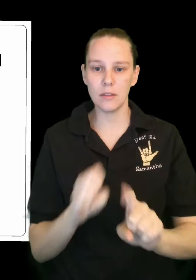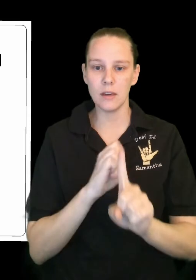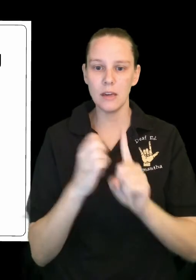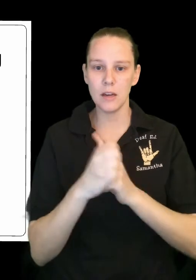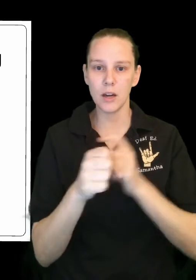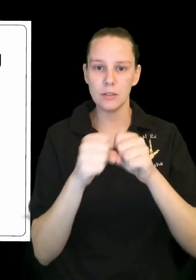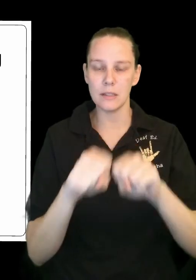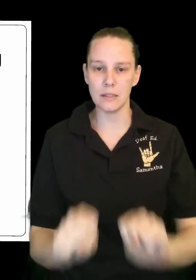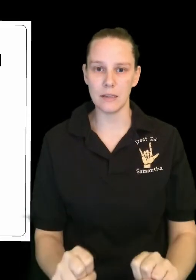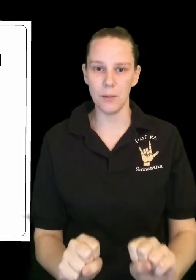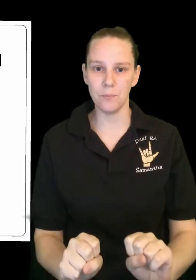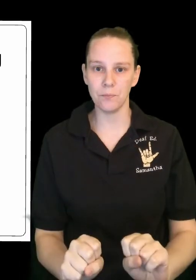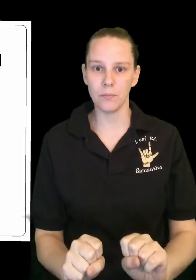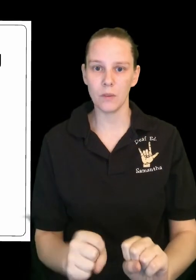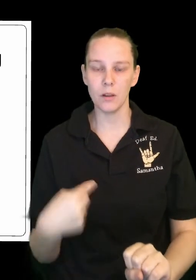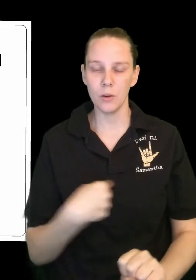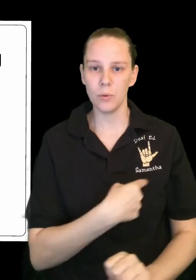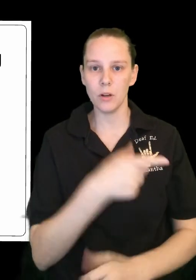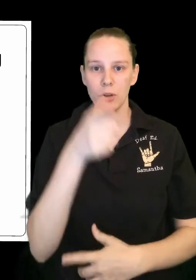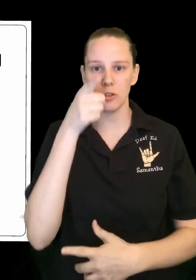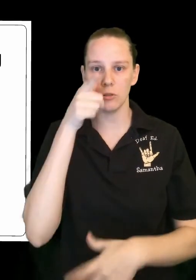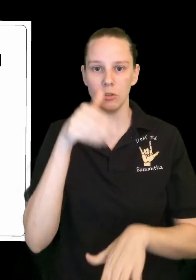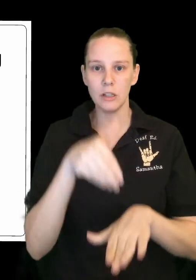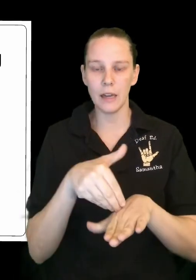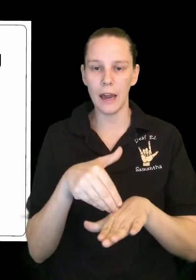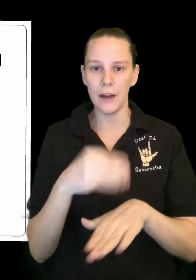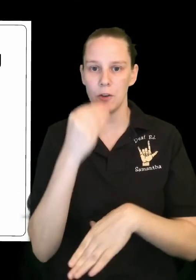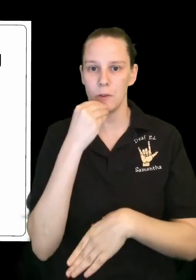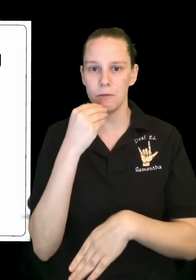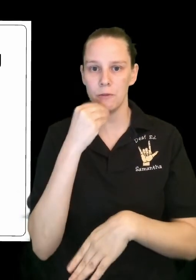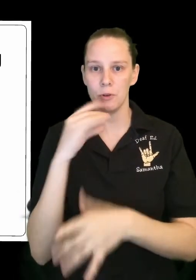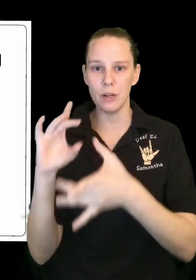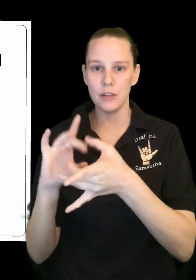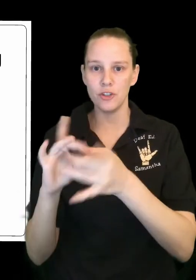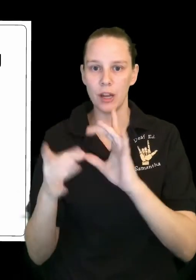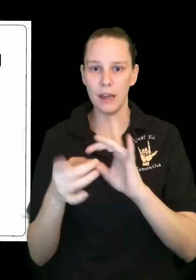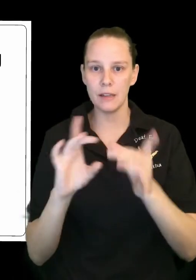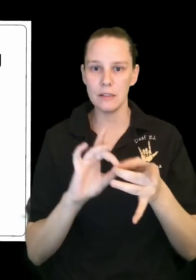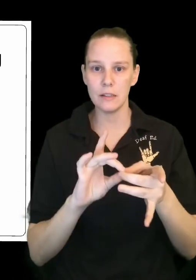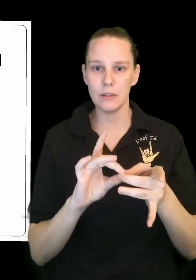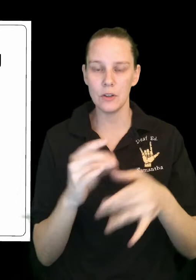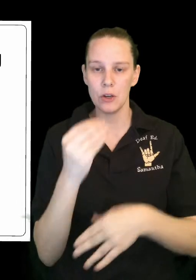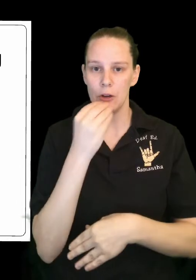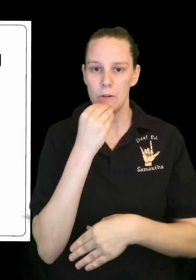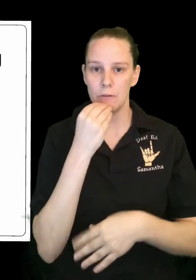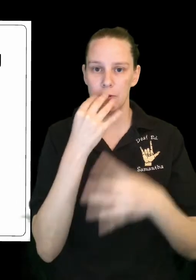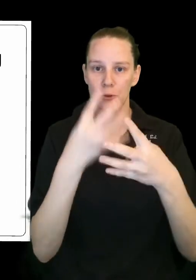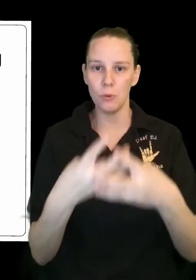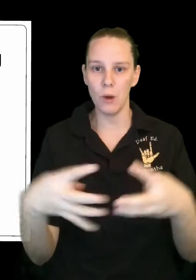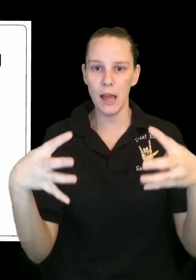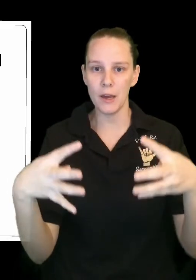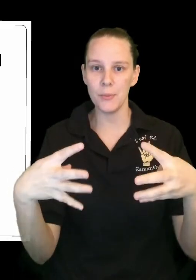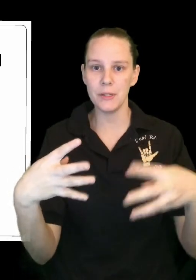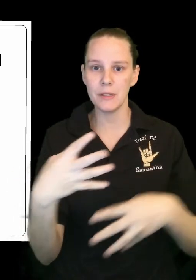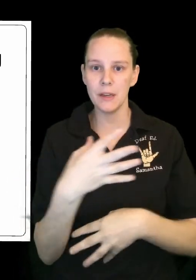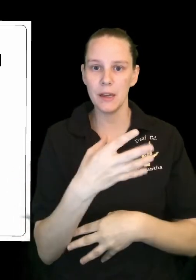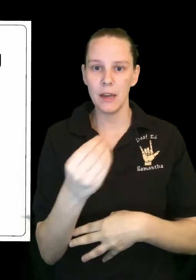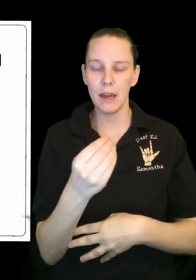the ecosystem. We're going to look at food chains, food webs,